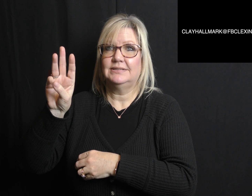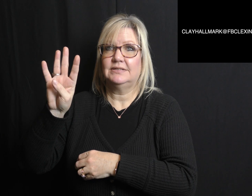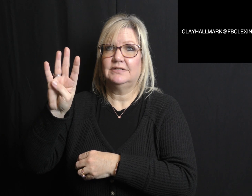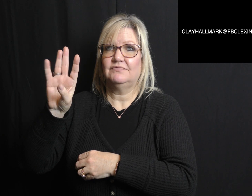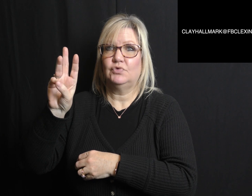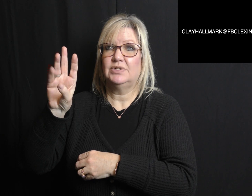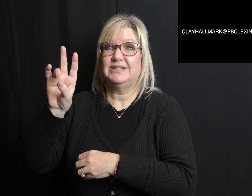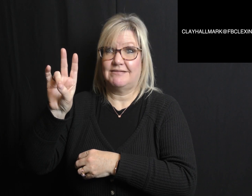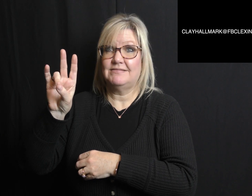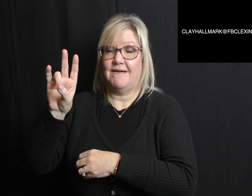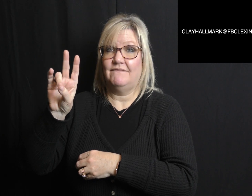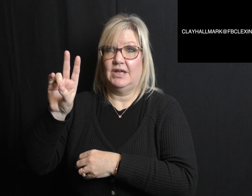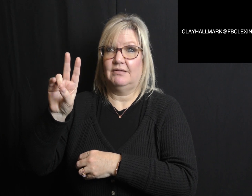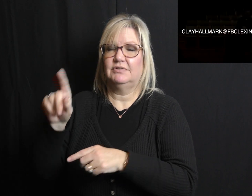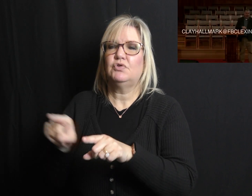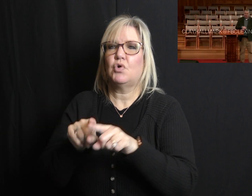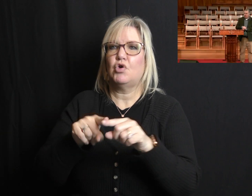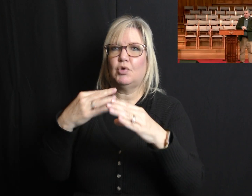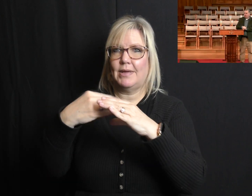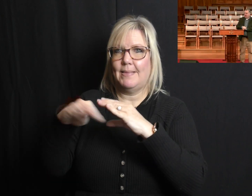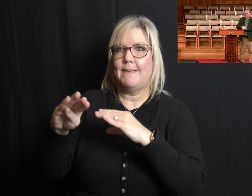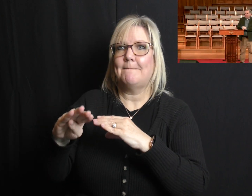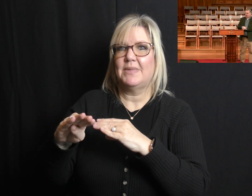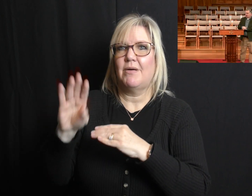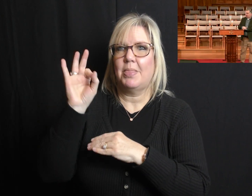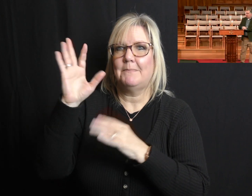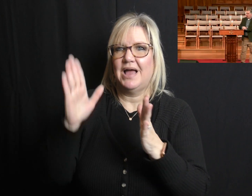ClayHallmark@FBCLexington.com. If we have guests here today, we're so glad to have you.